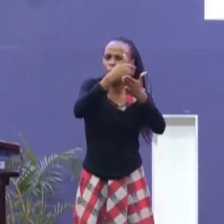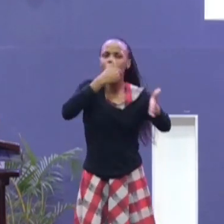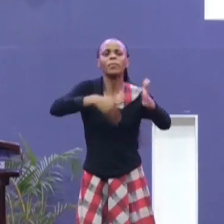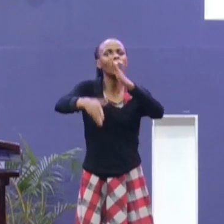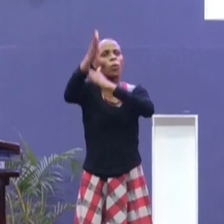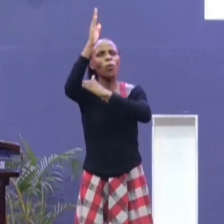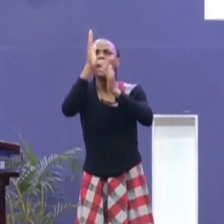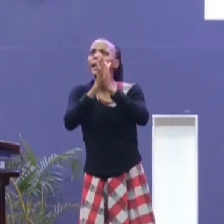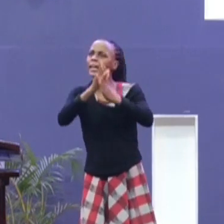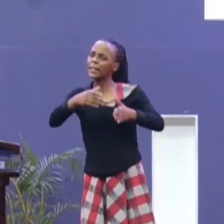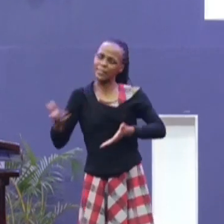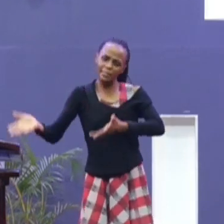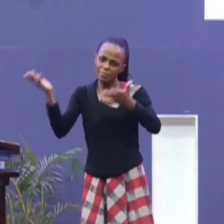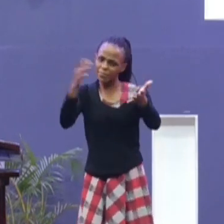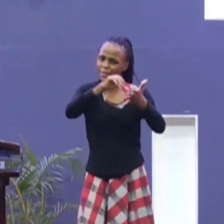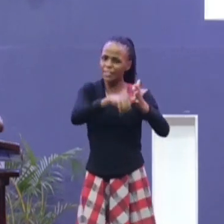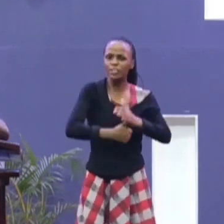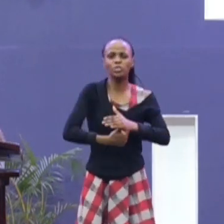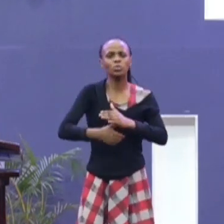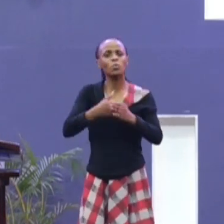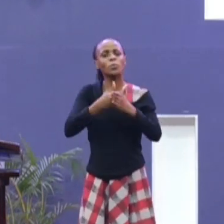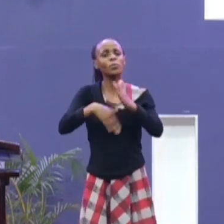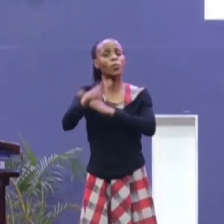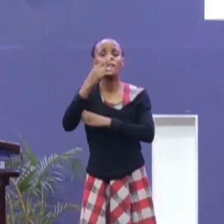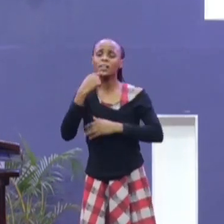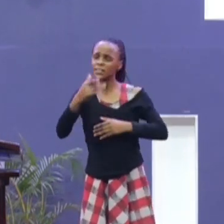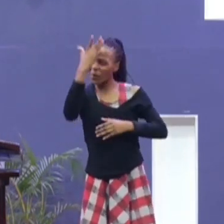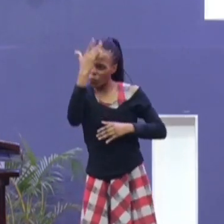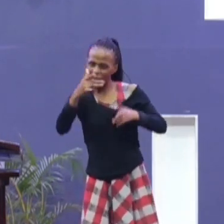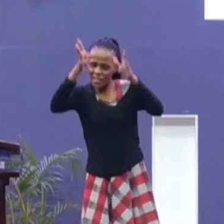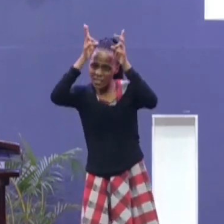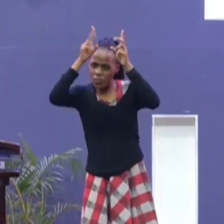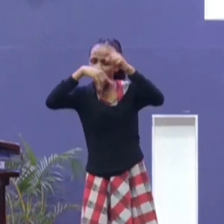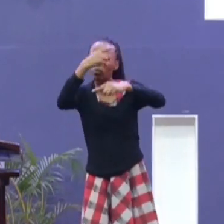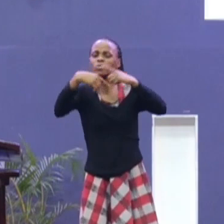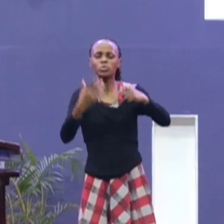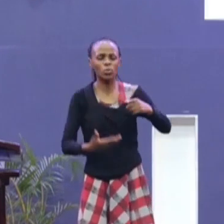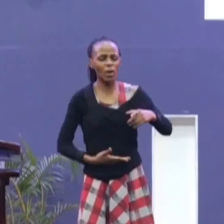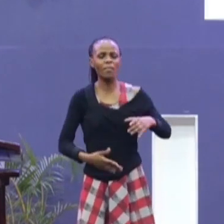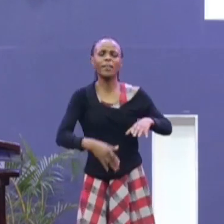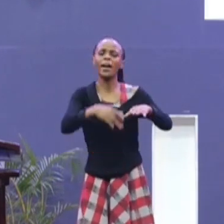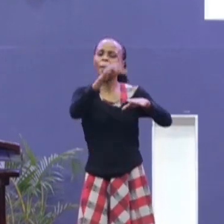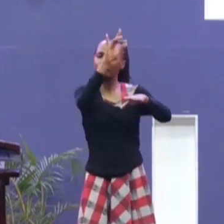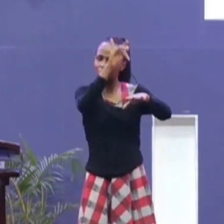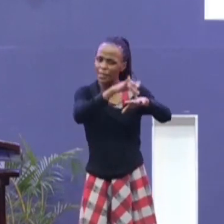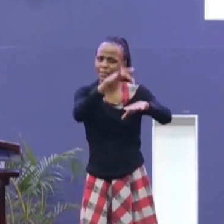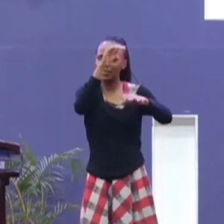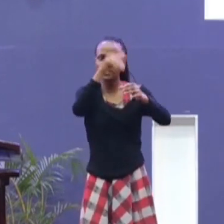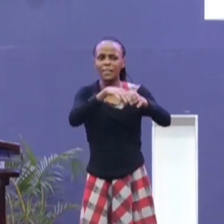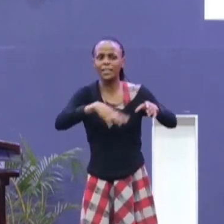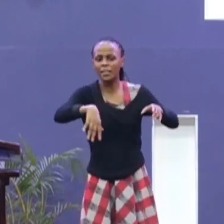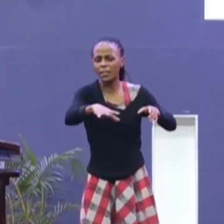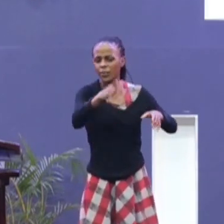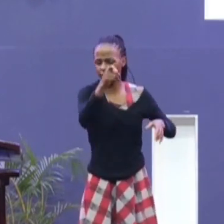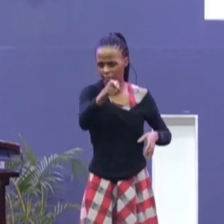Why is the devil still having a grip on this? Saba ofune ekiruyi kakano oyiwe ekitu ekyo mu maaso ga Katonda, obuuze